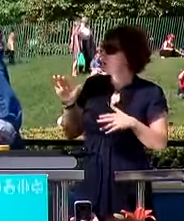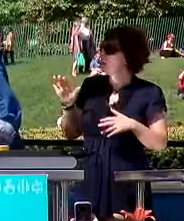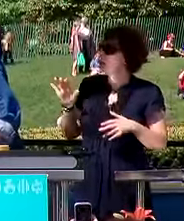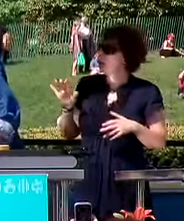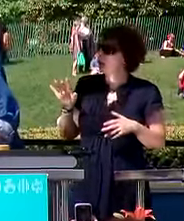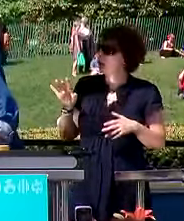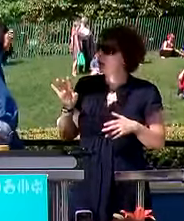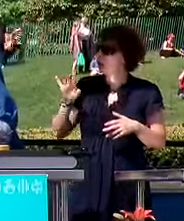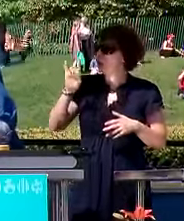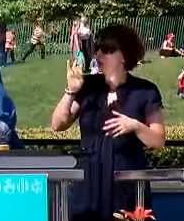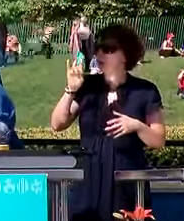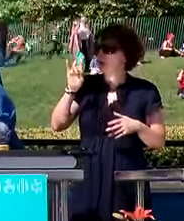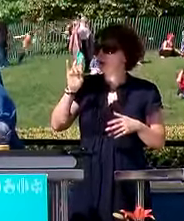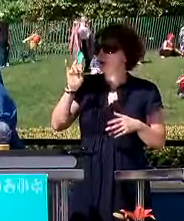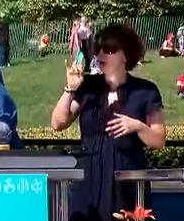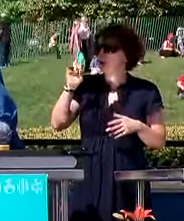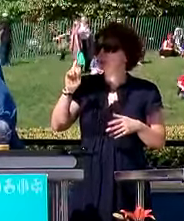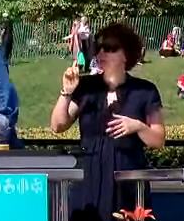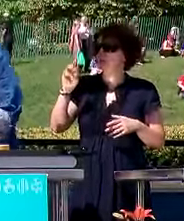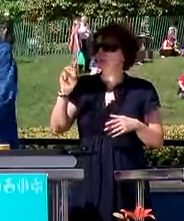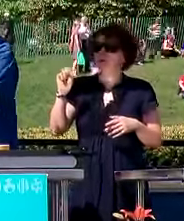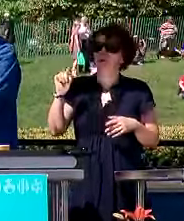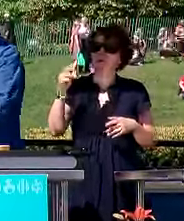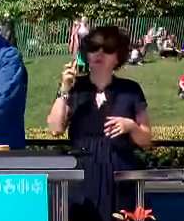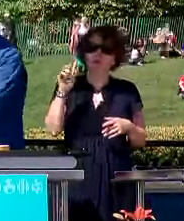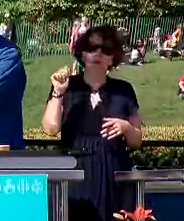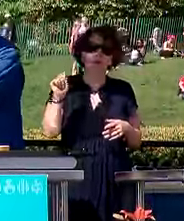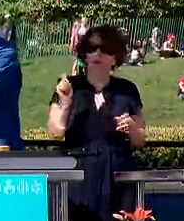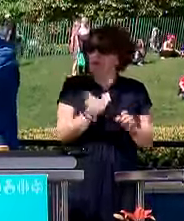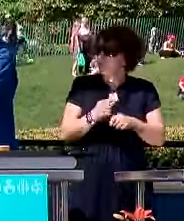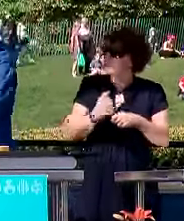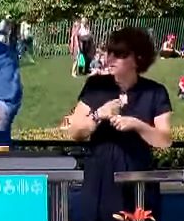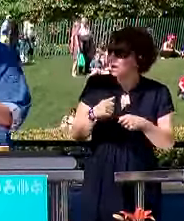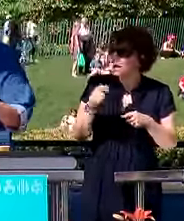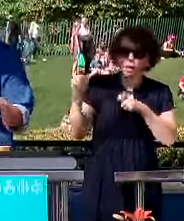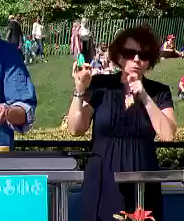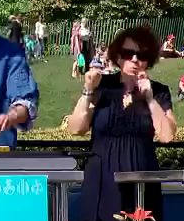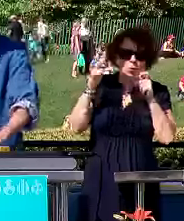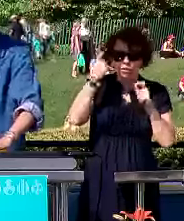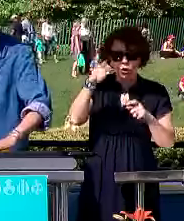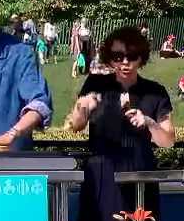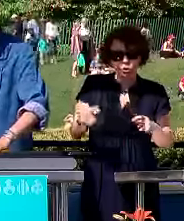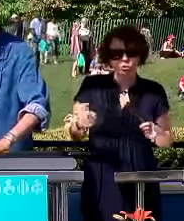Dorothea. Dorothea? Dorothea. Yeah. Dorothea made some corn for you, so let's put that in there.